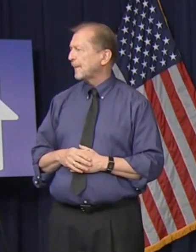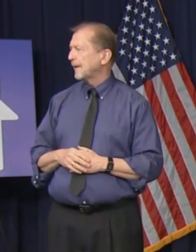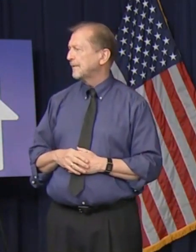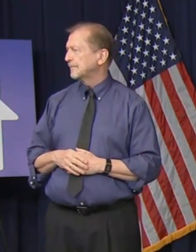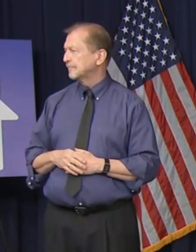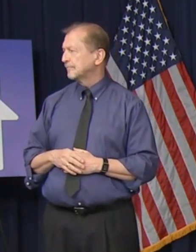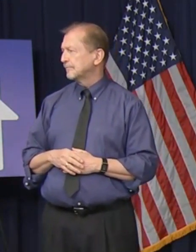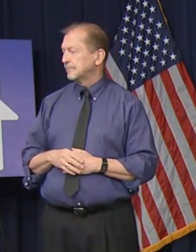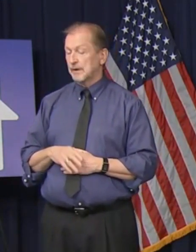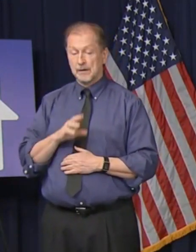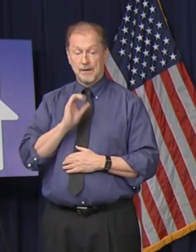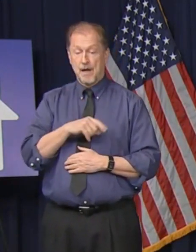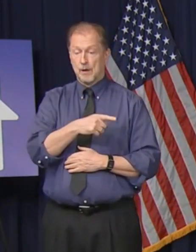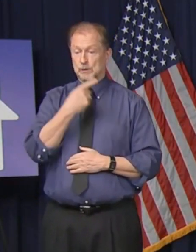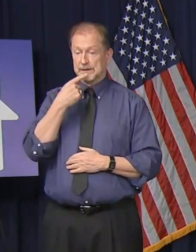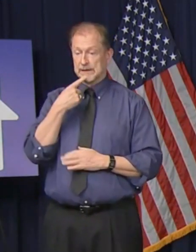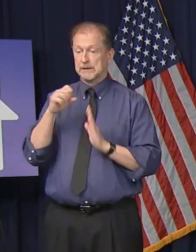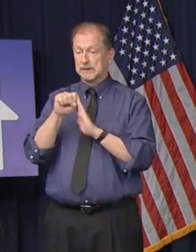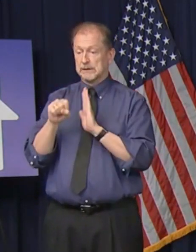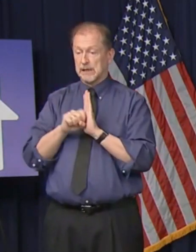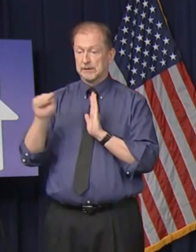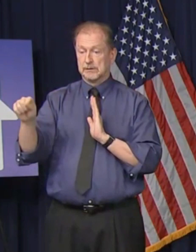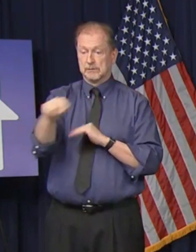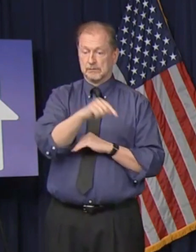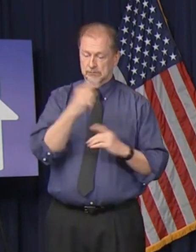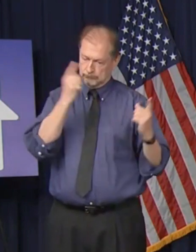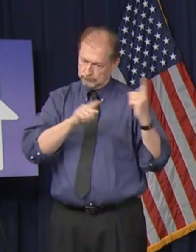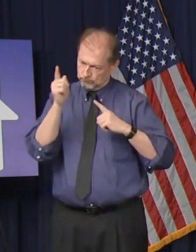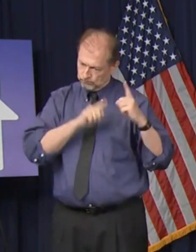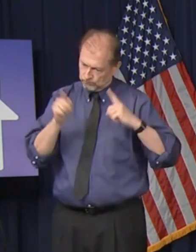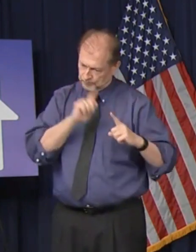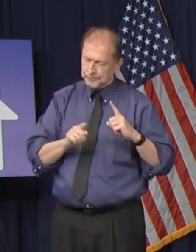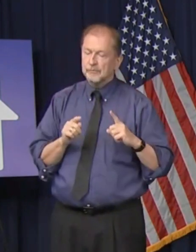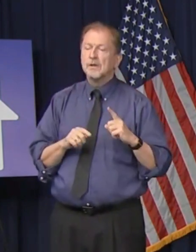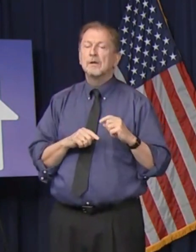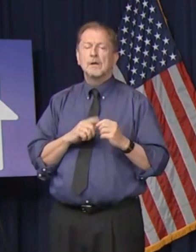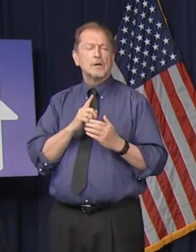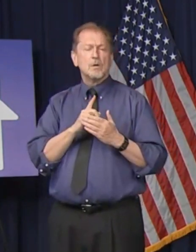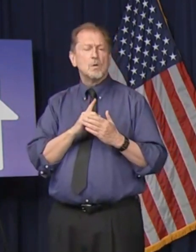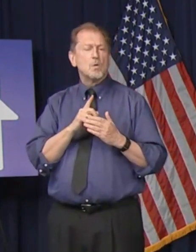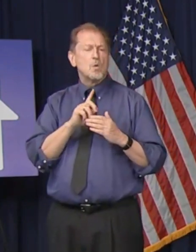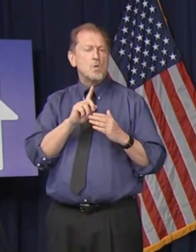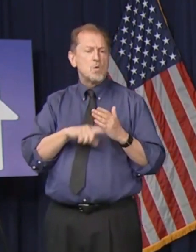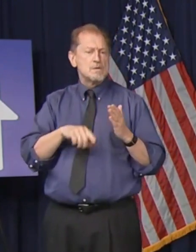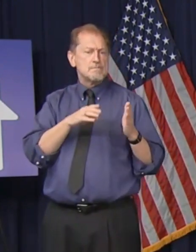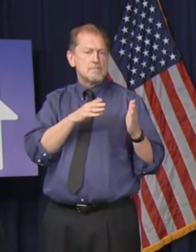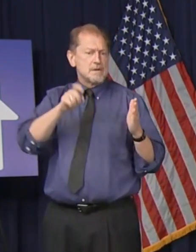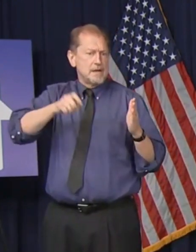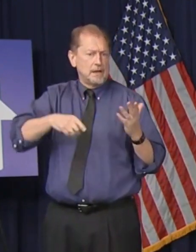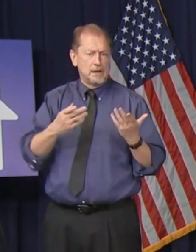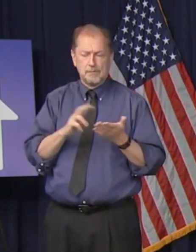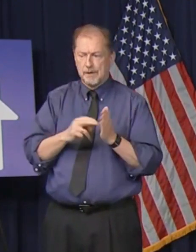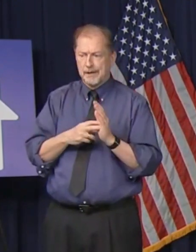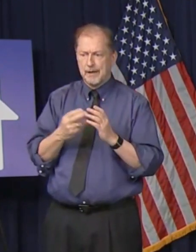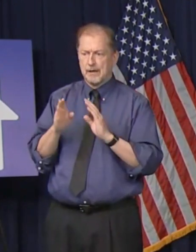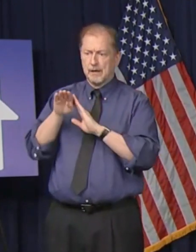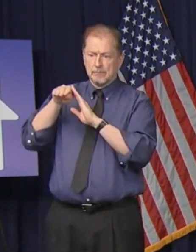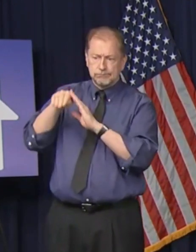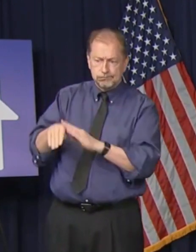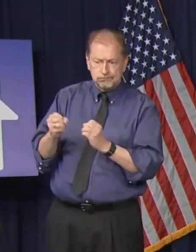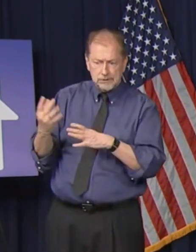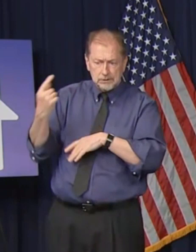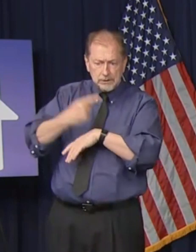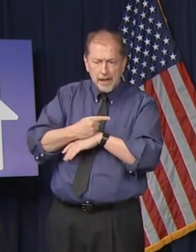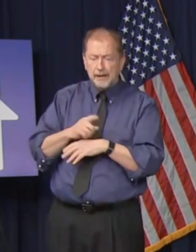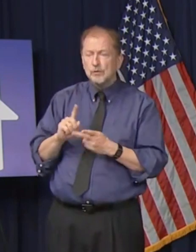the multi-state group come up with to determine when to reopen? Is it a downward trend of the number of positive cases, the number of deaths, the hospitalization rates?